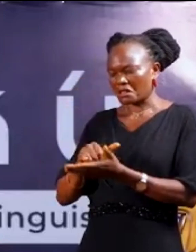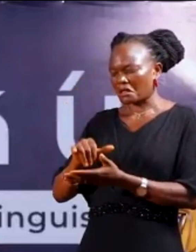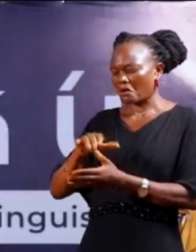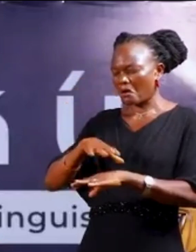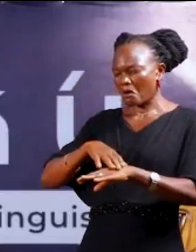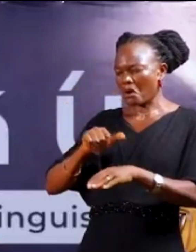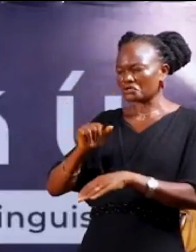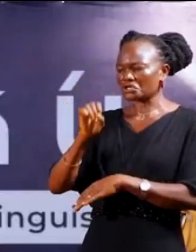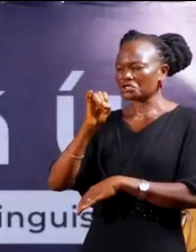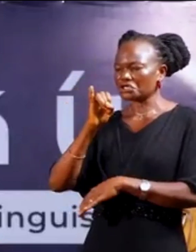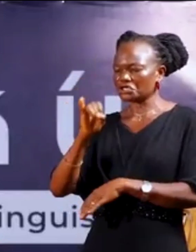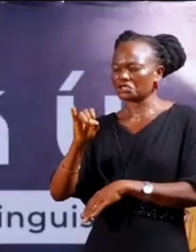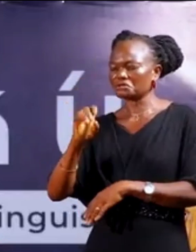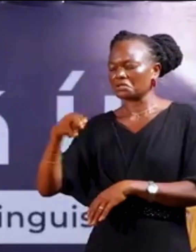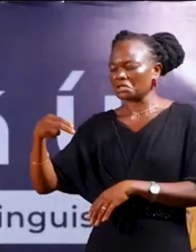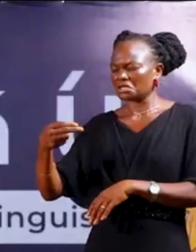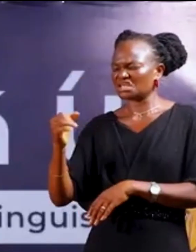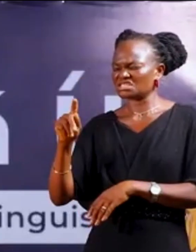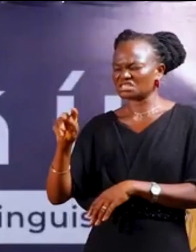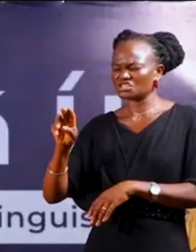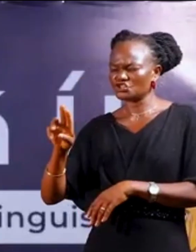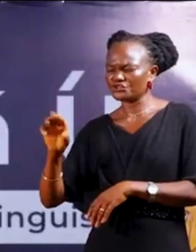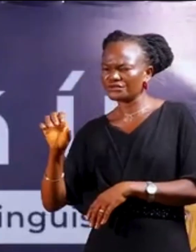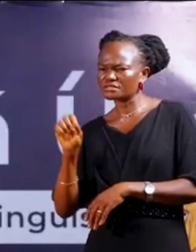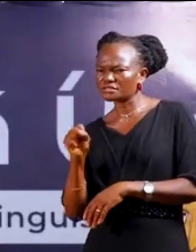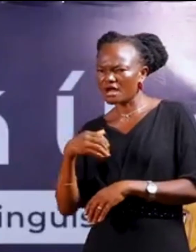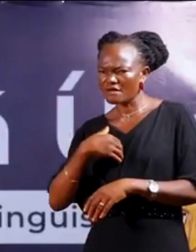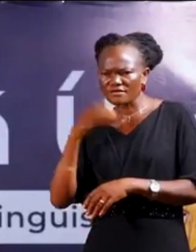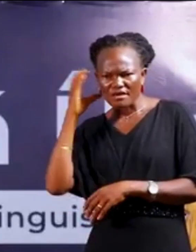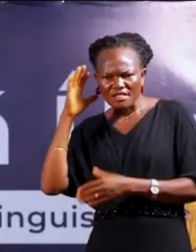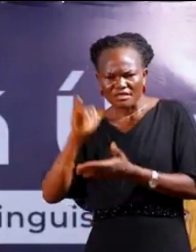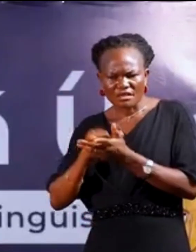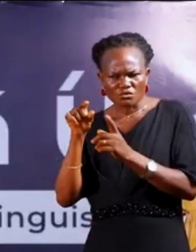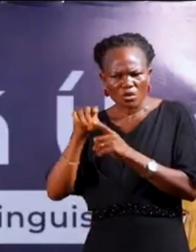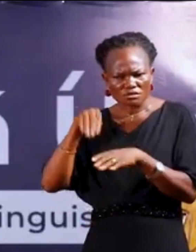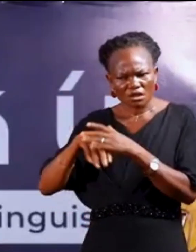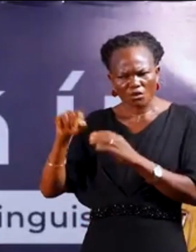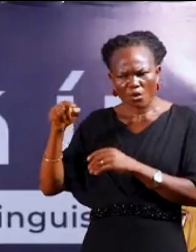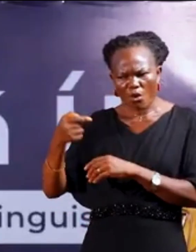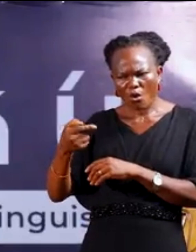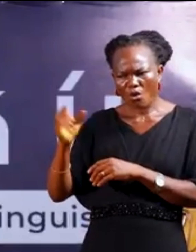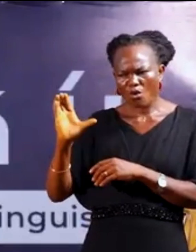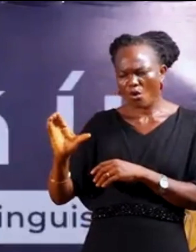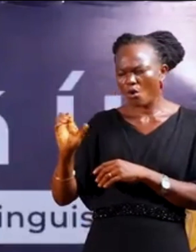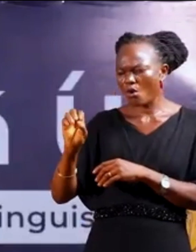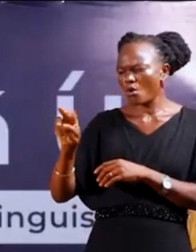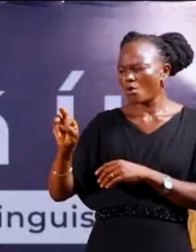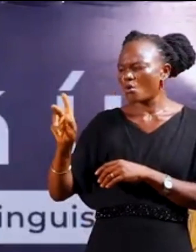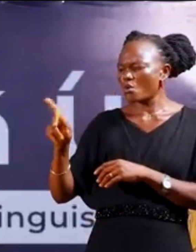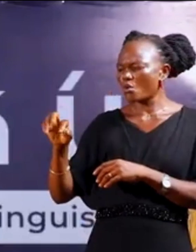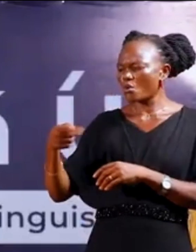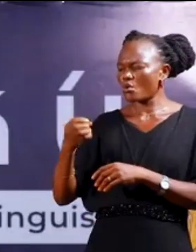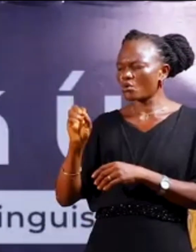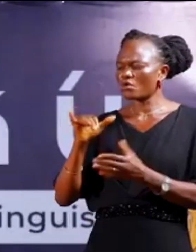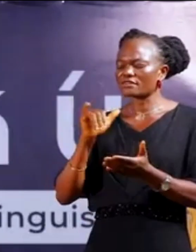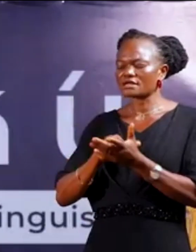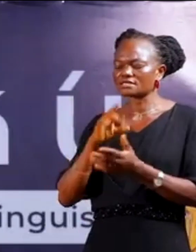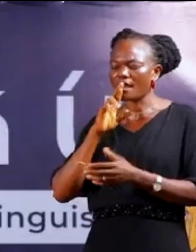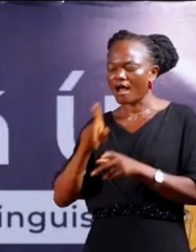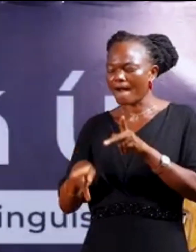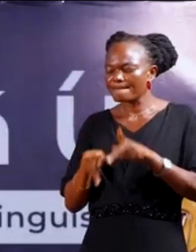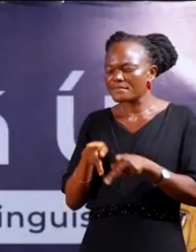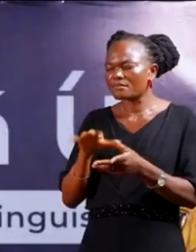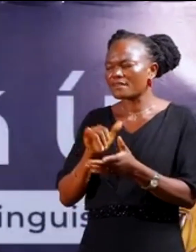right? Have you heard the word Pygmies of the Congo, right? Those are indigenous people